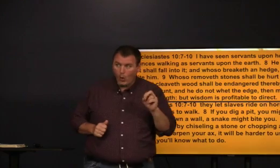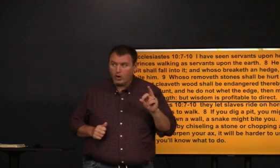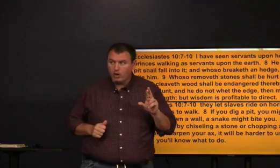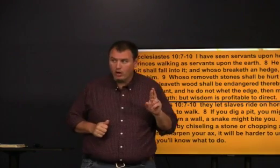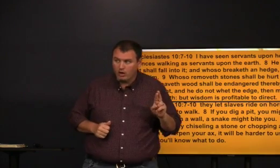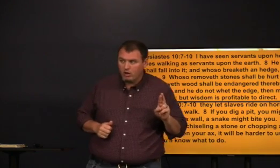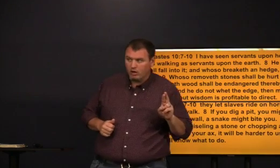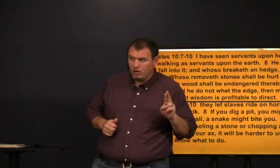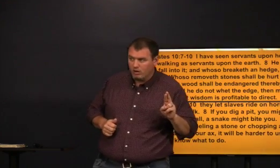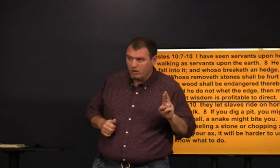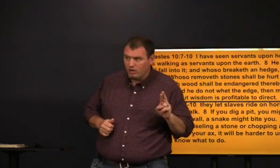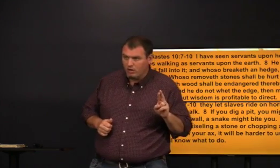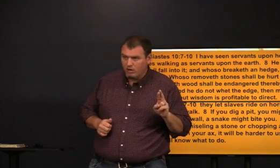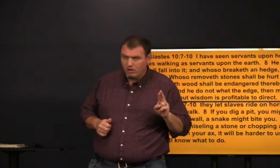Or